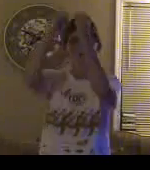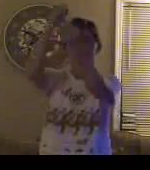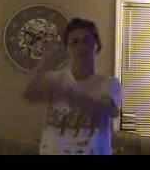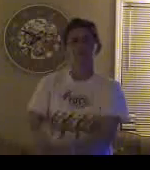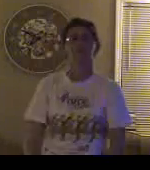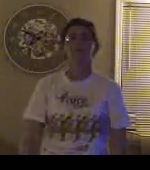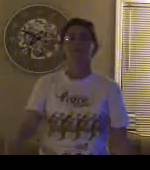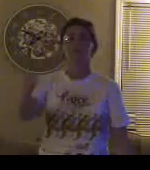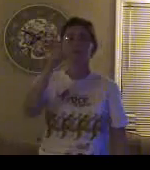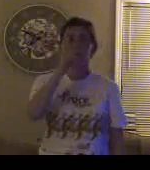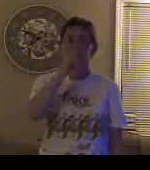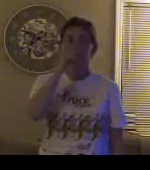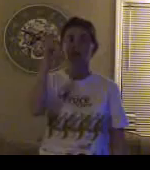canoe. It's